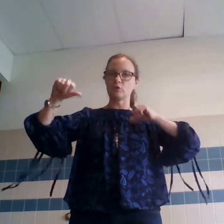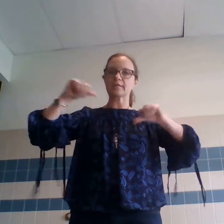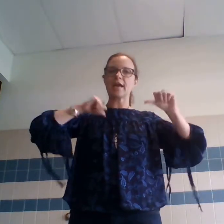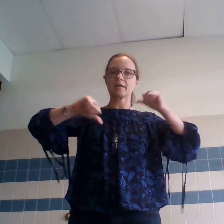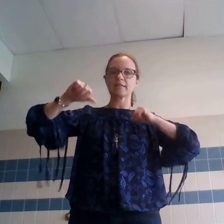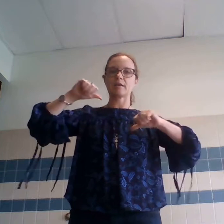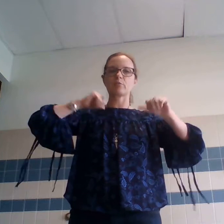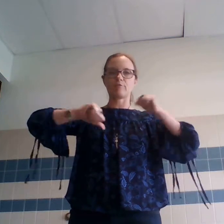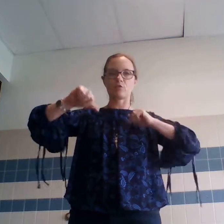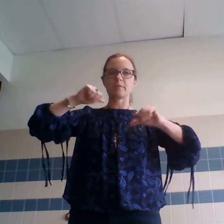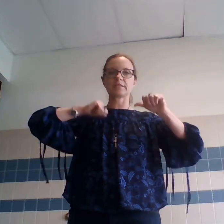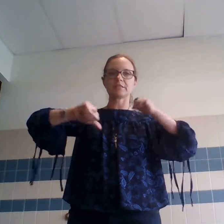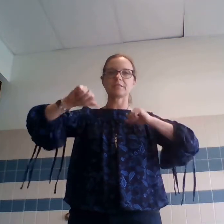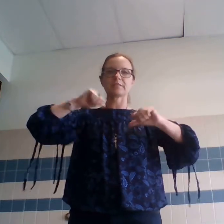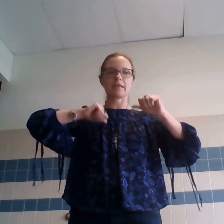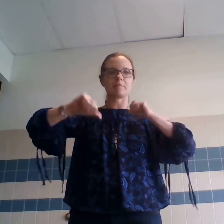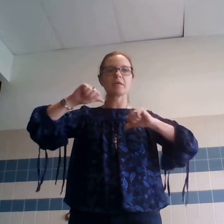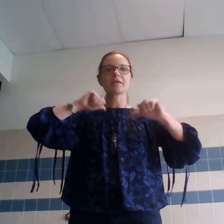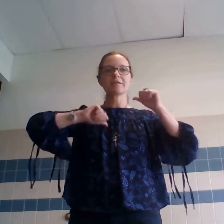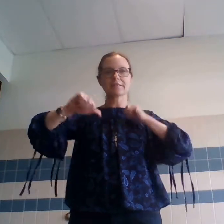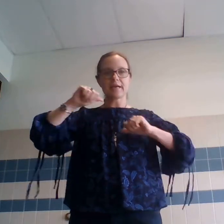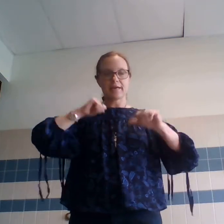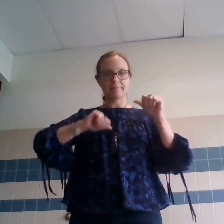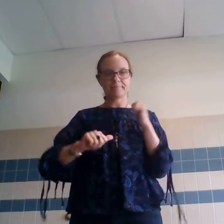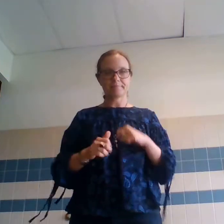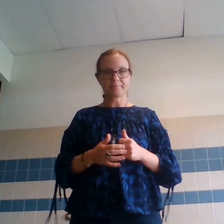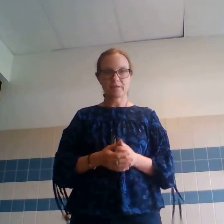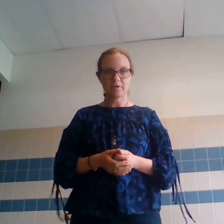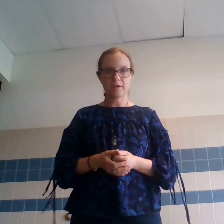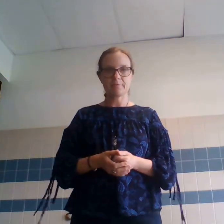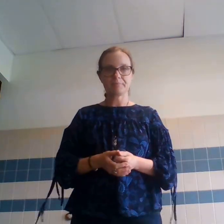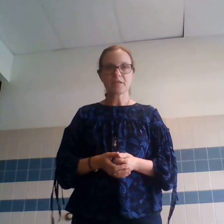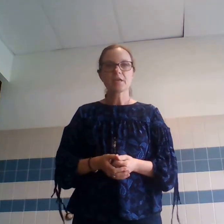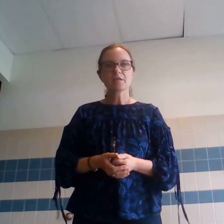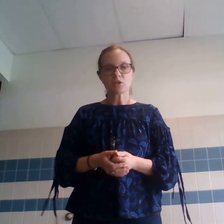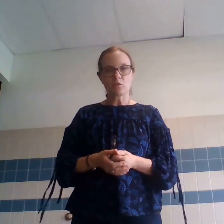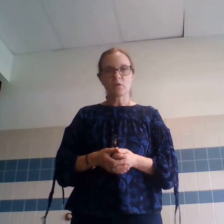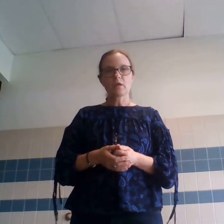use act and performance as the same sign. All right, so